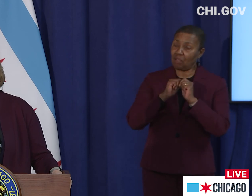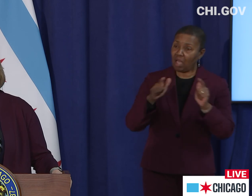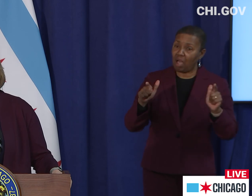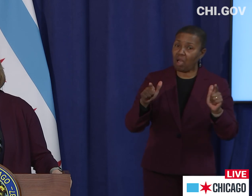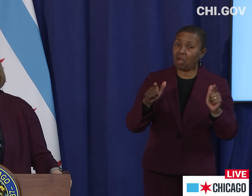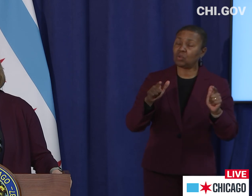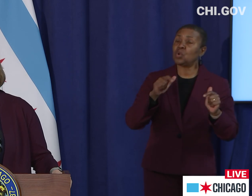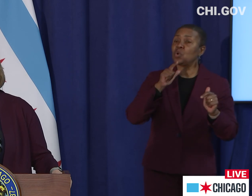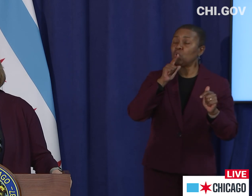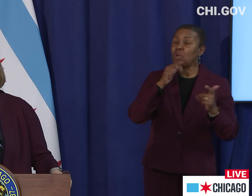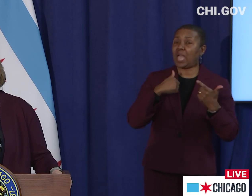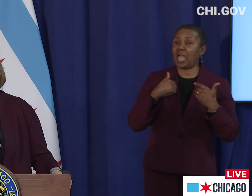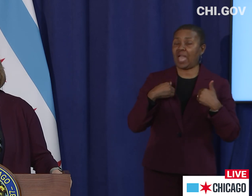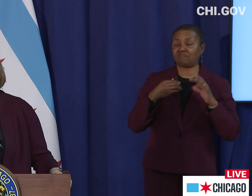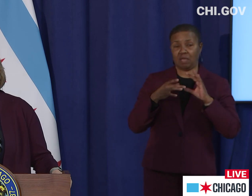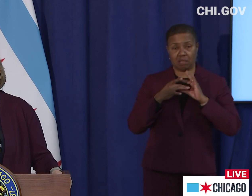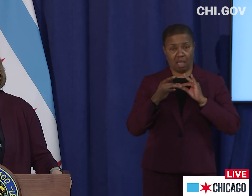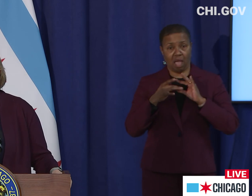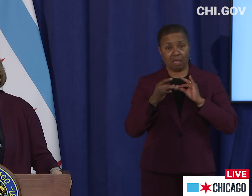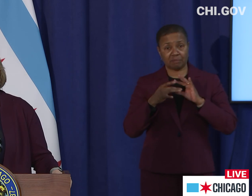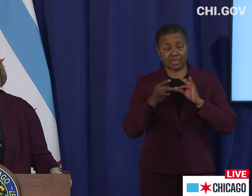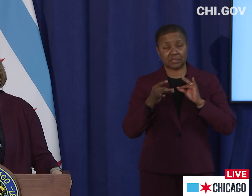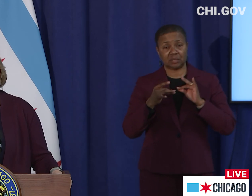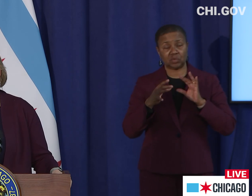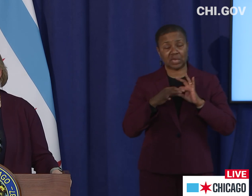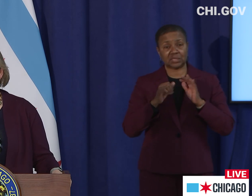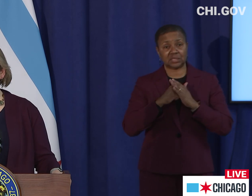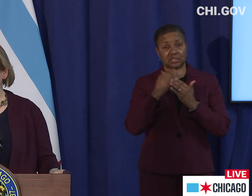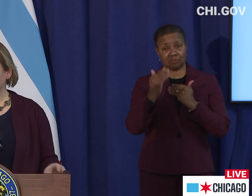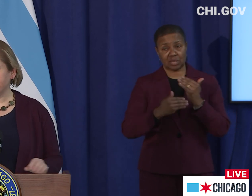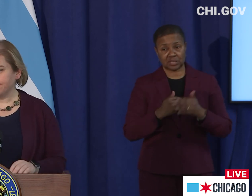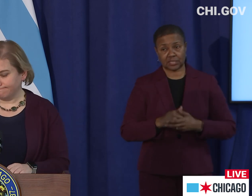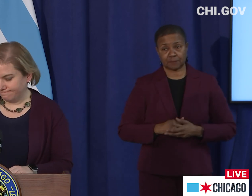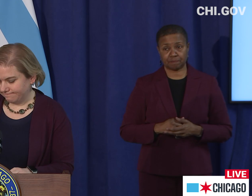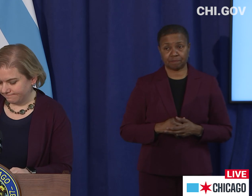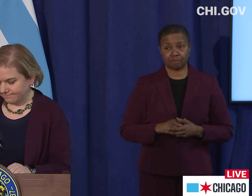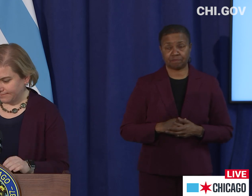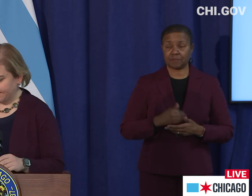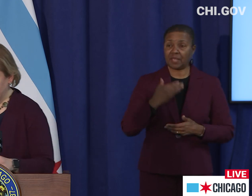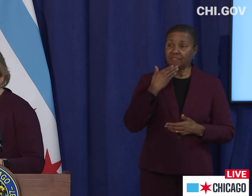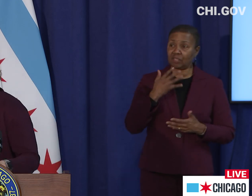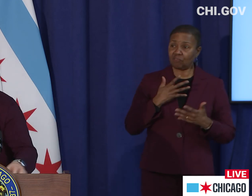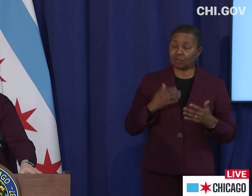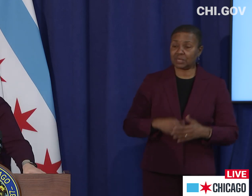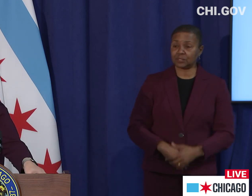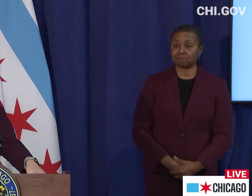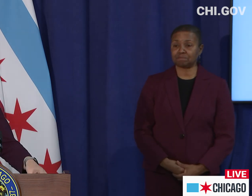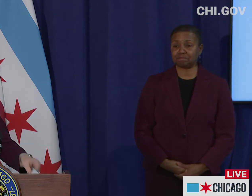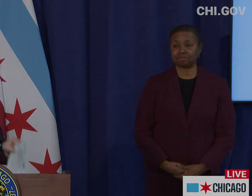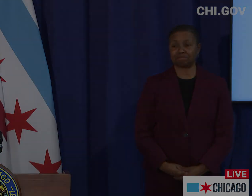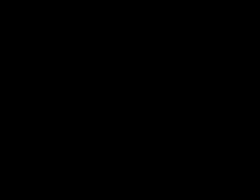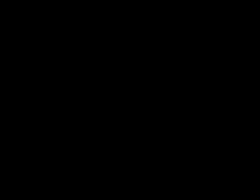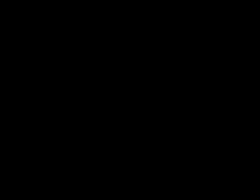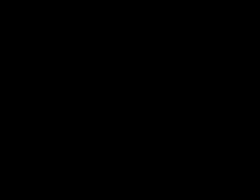has put in comments, public comments, related to this process. Okay. Thank you very much. Thank you.